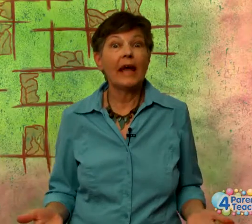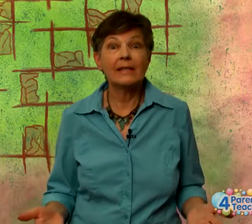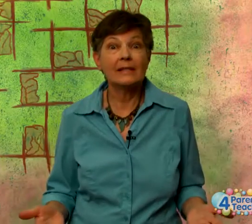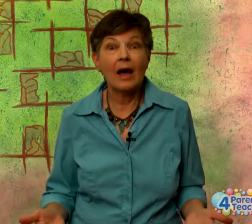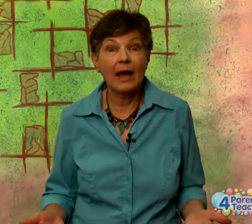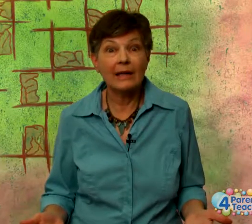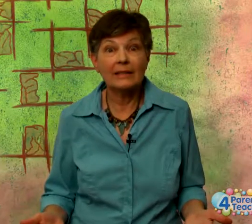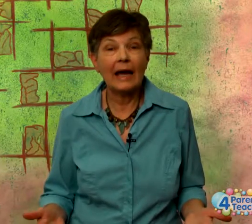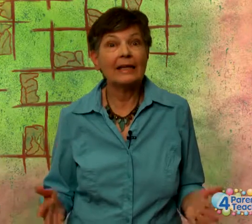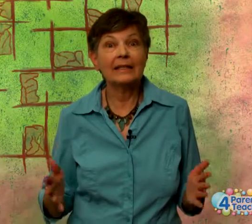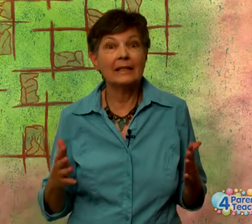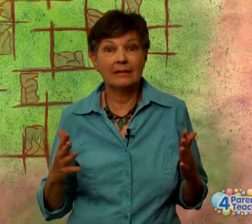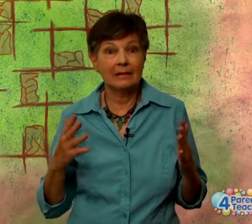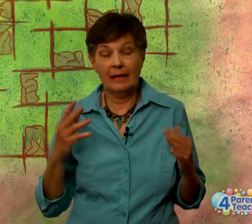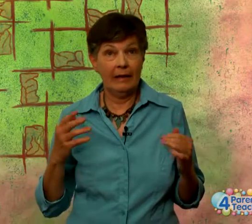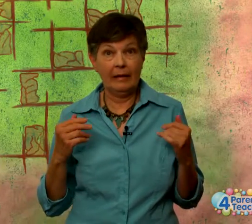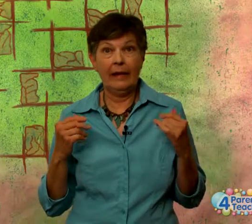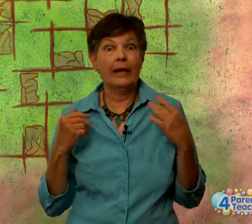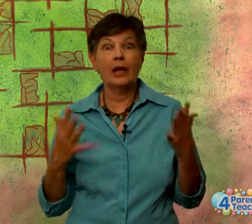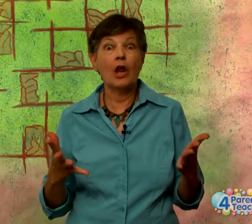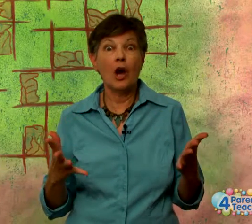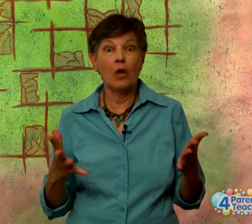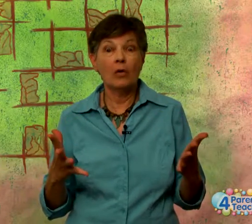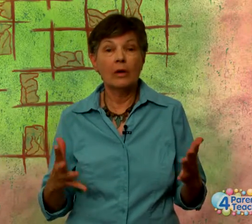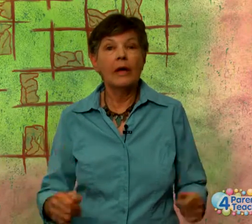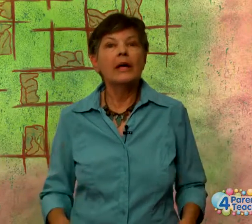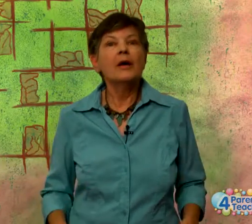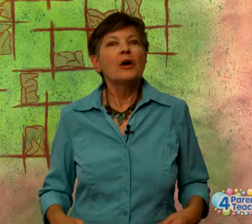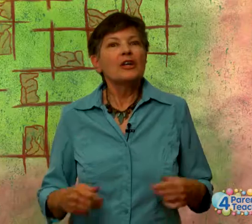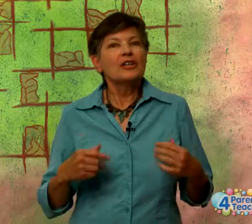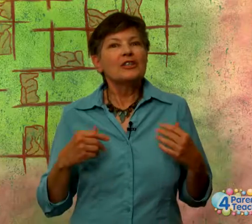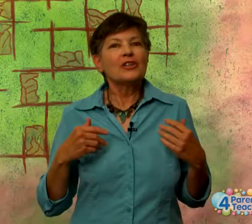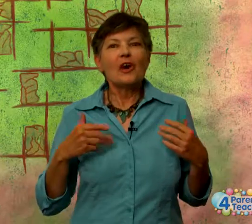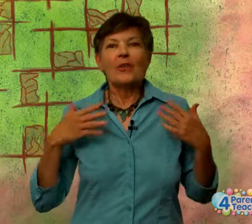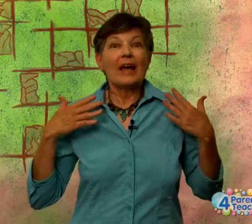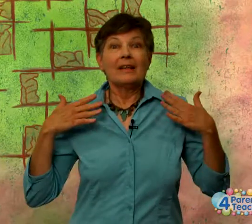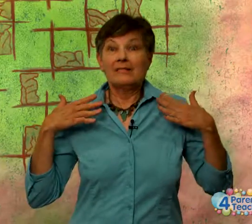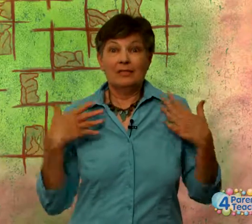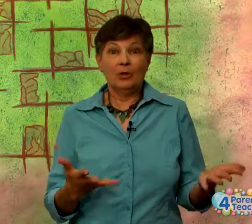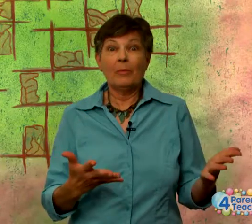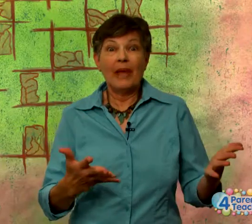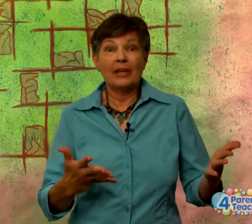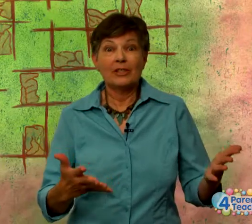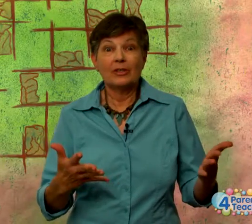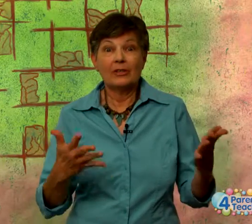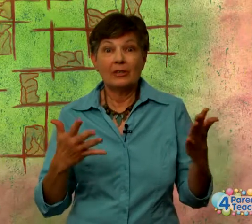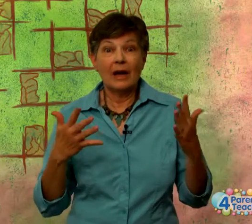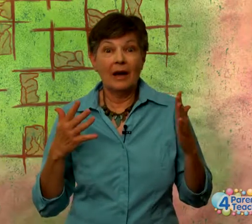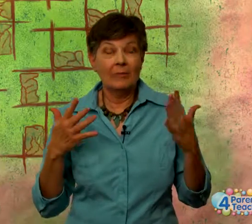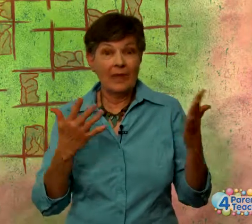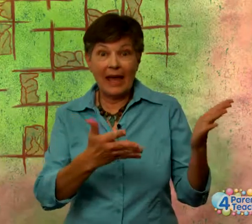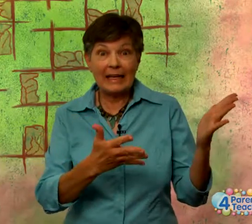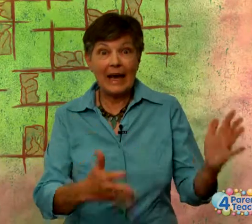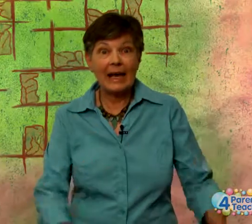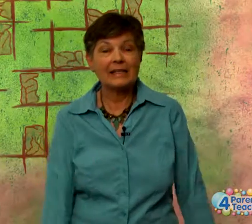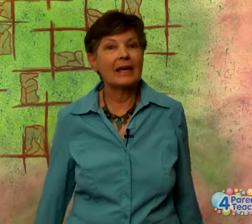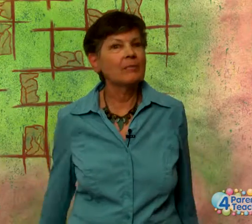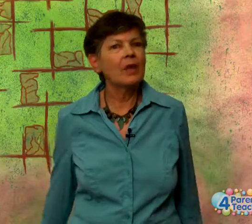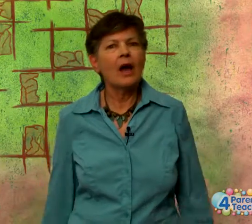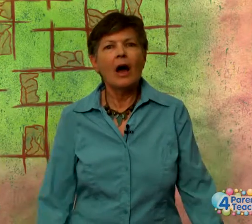had signs. I didn't know. So the dorm counselor, the head guy said,